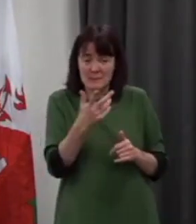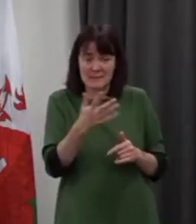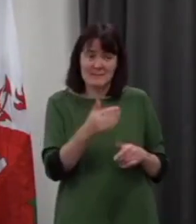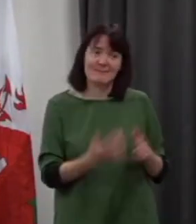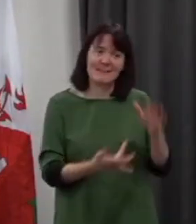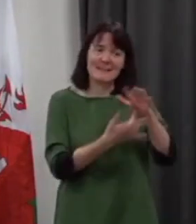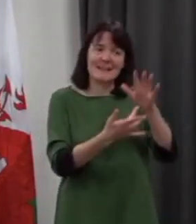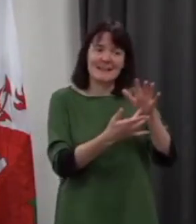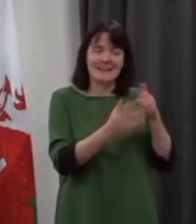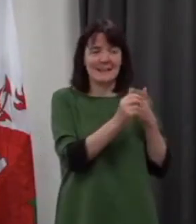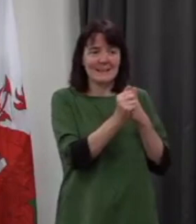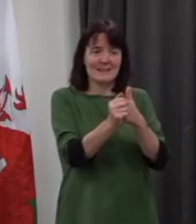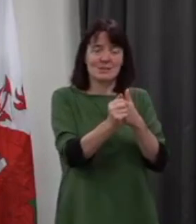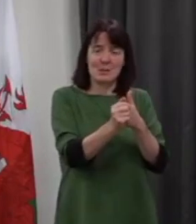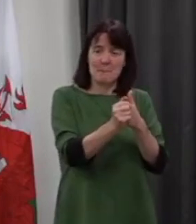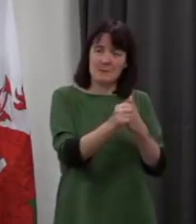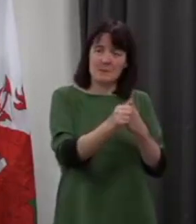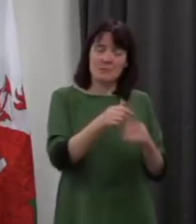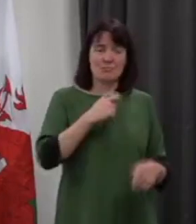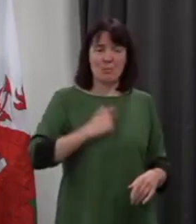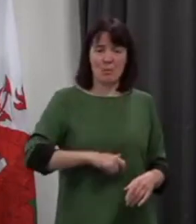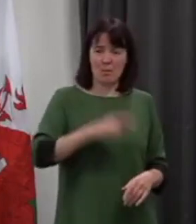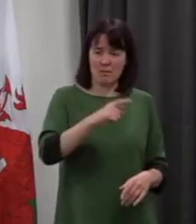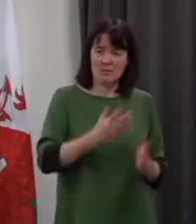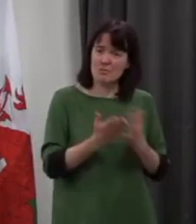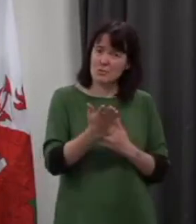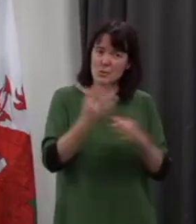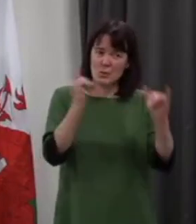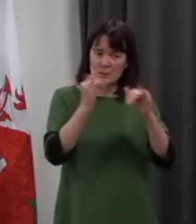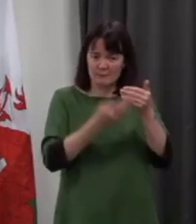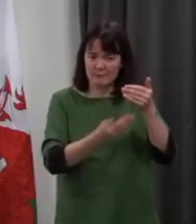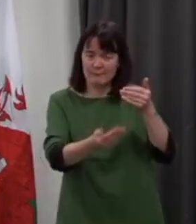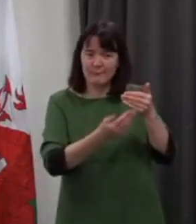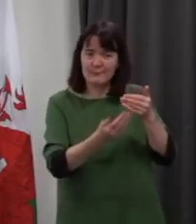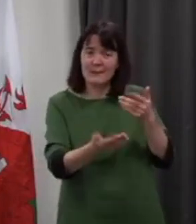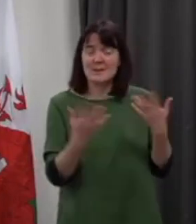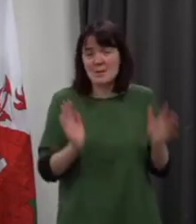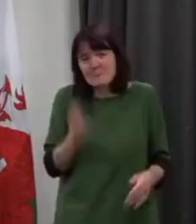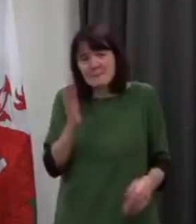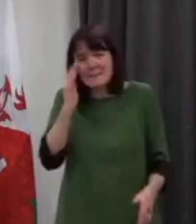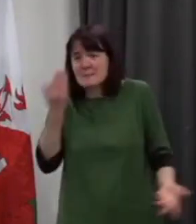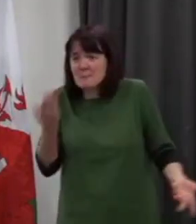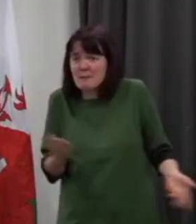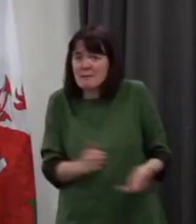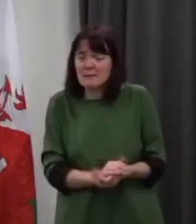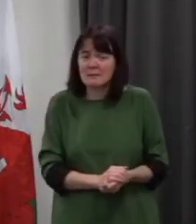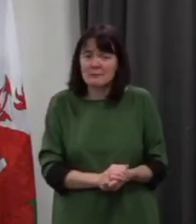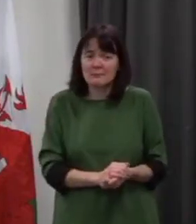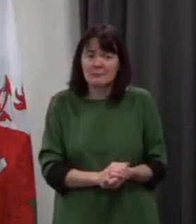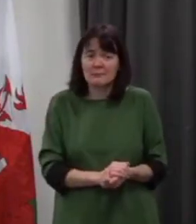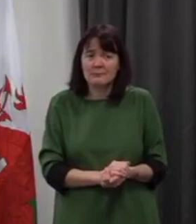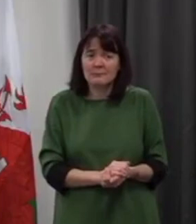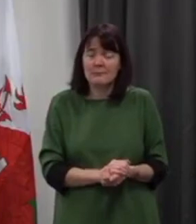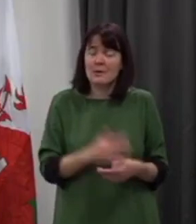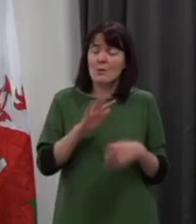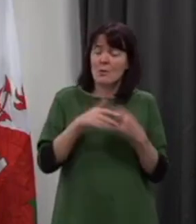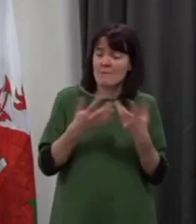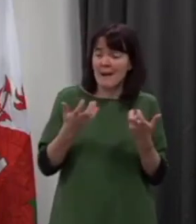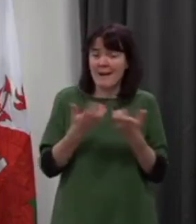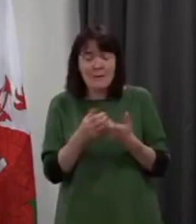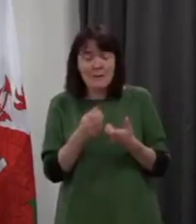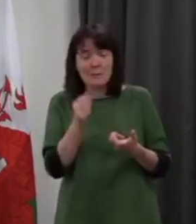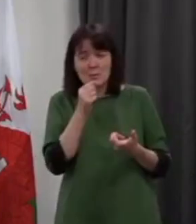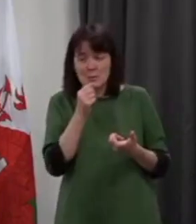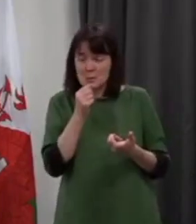Other people may not be so. Be sensible about in the way that we use our resources, but